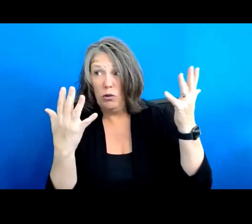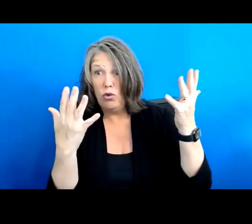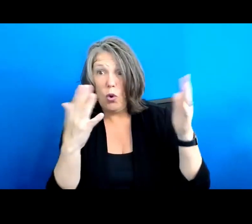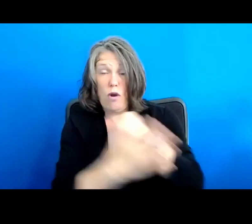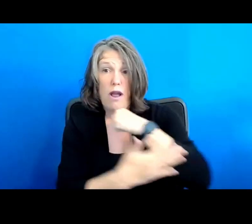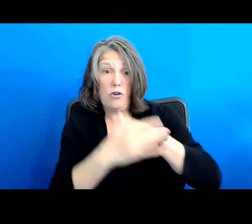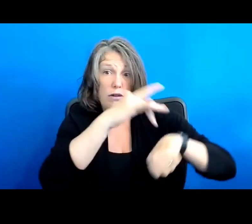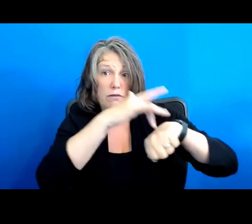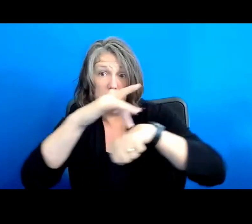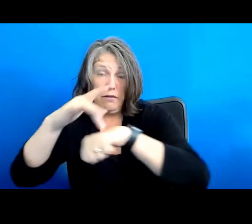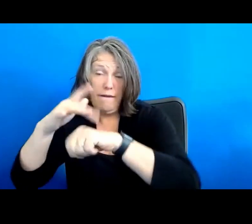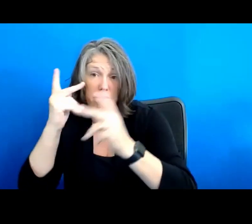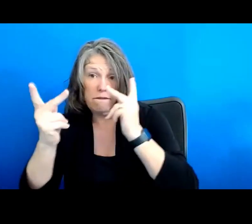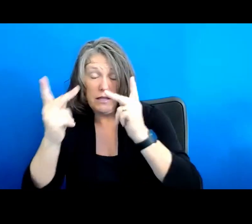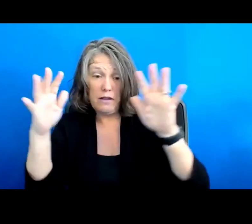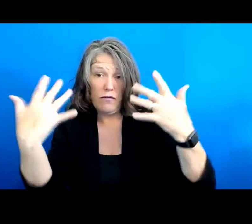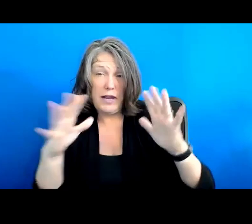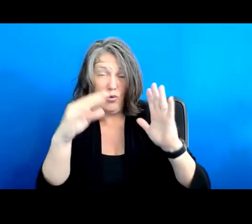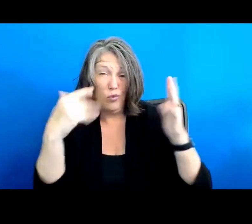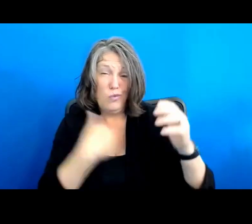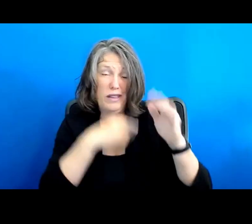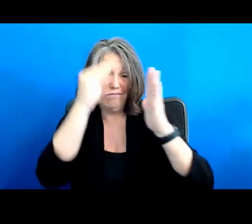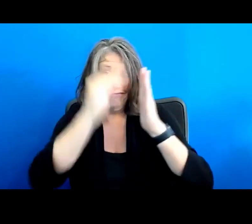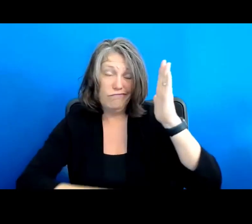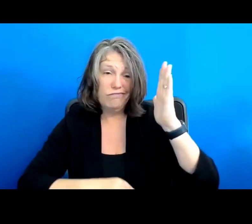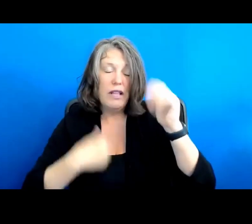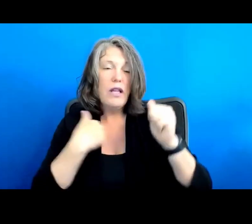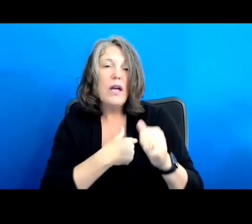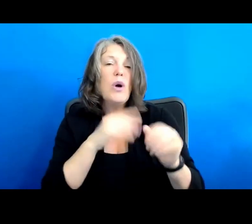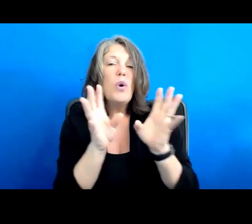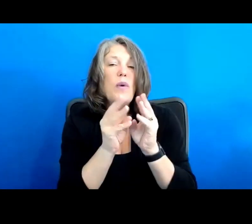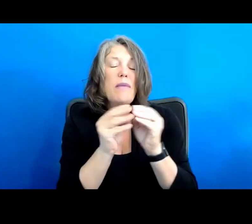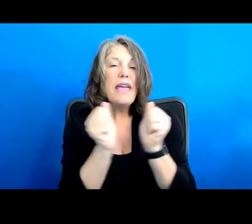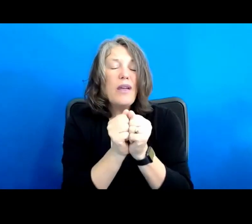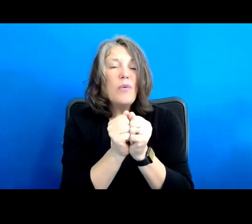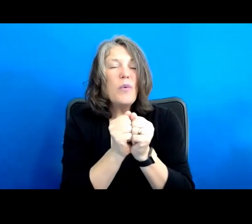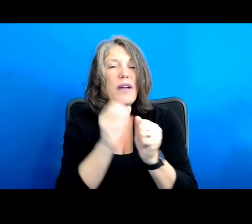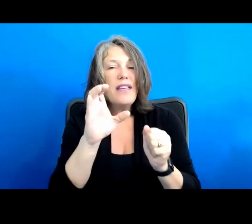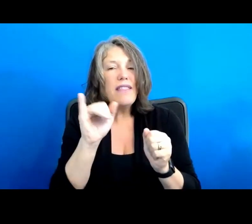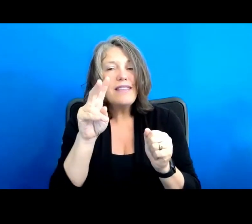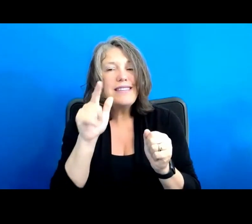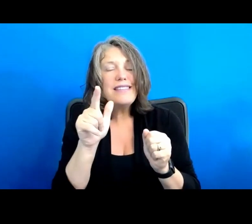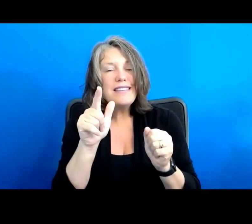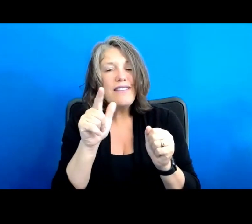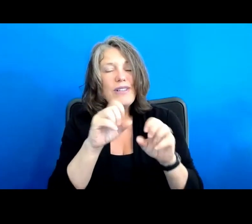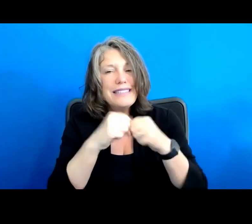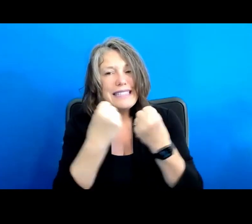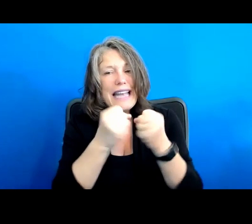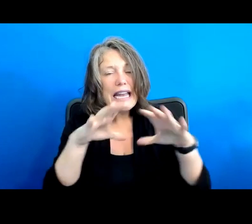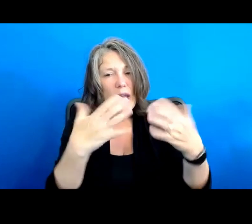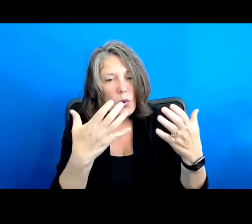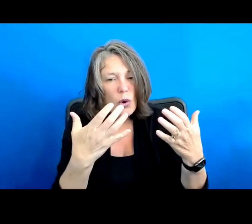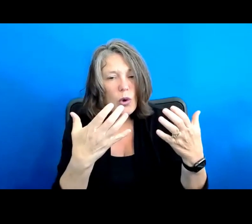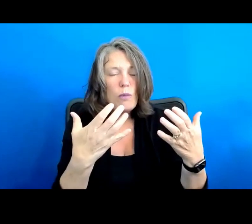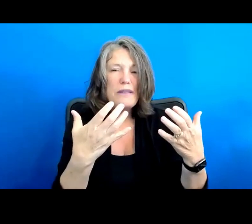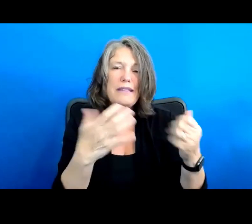visits. We make sure that we meet with civil society groups, human rights commissions,